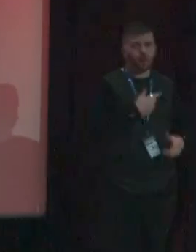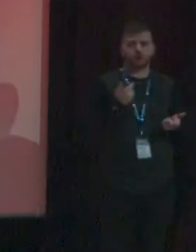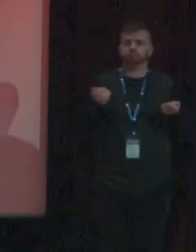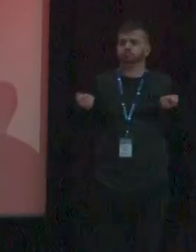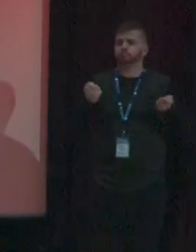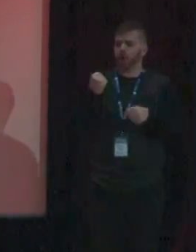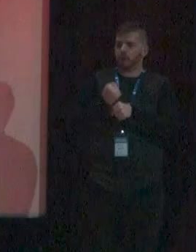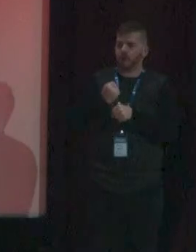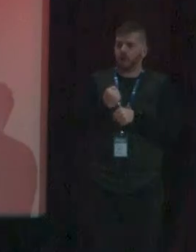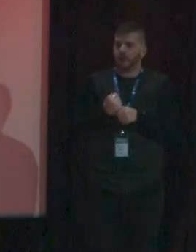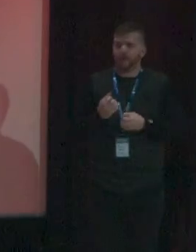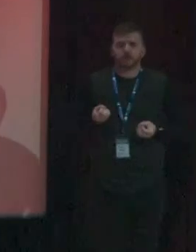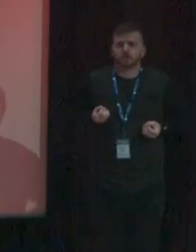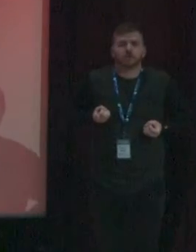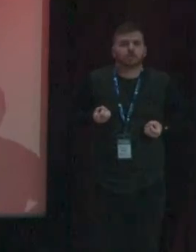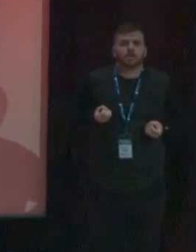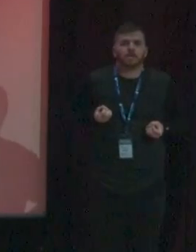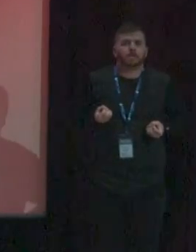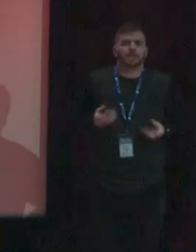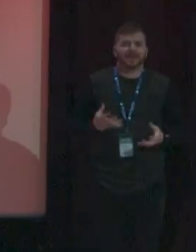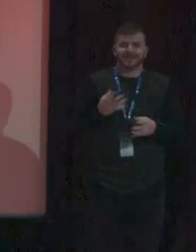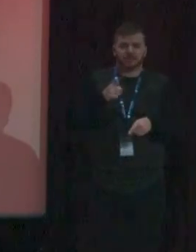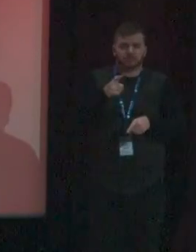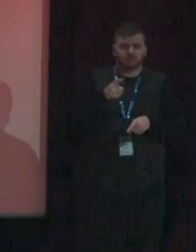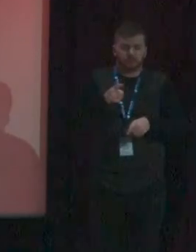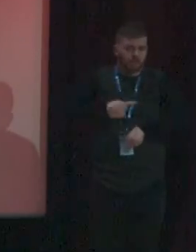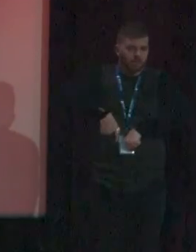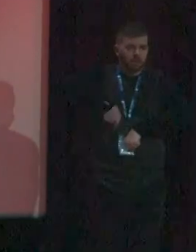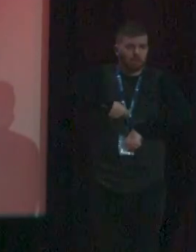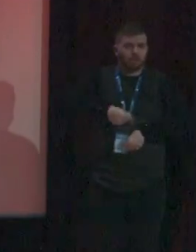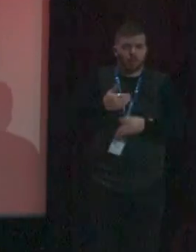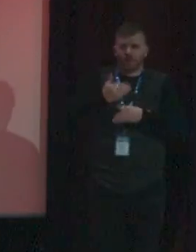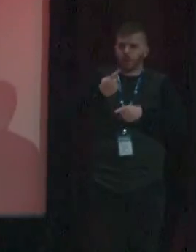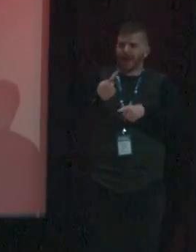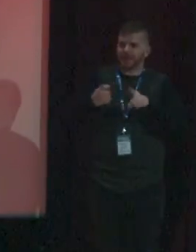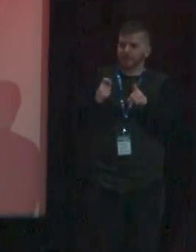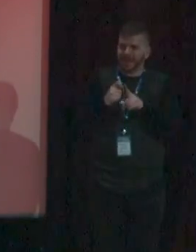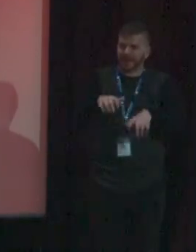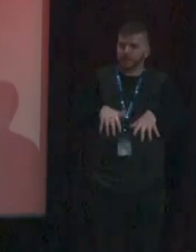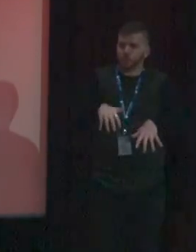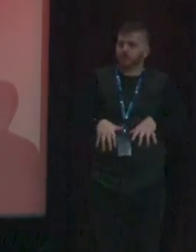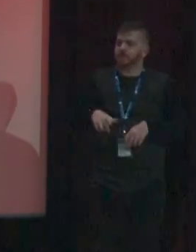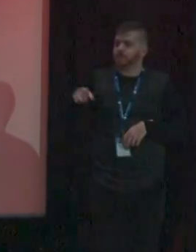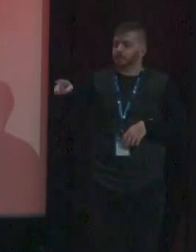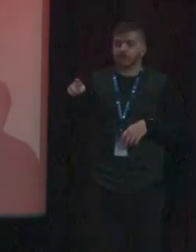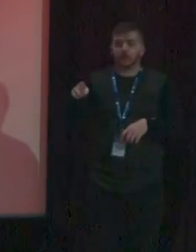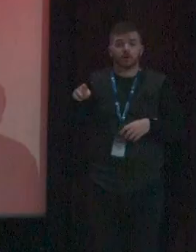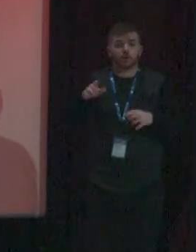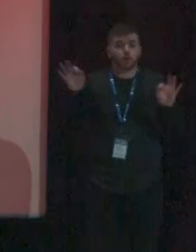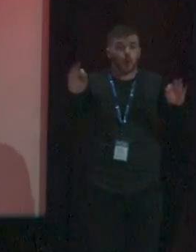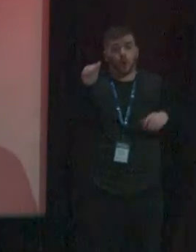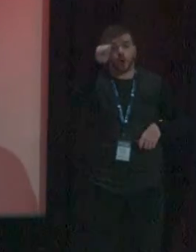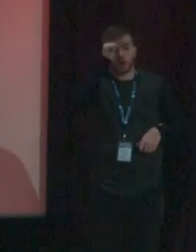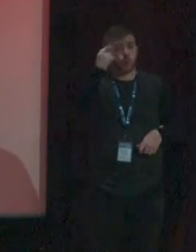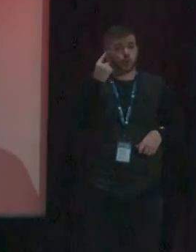than spending half the lifetime trying to get a Windows XP. who owns the rights to Discworld Noir? The answer to that question is nobody